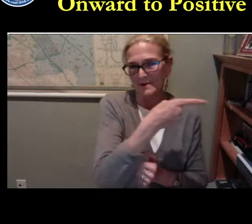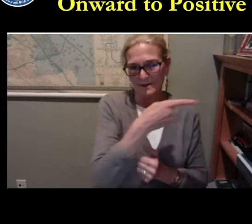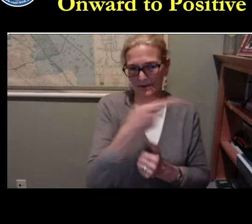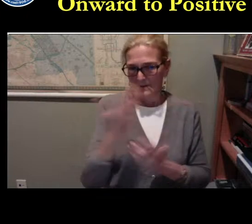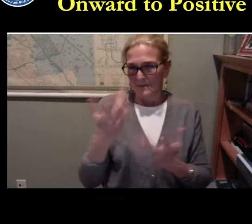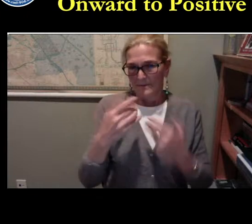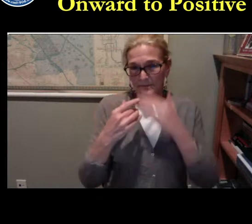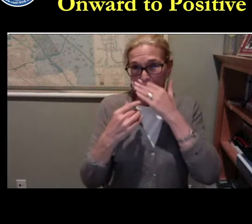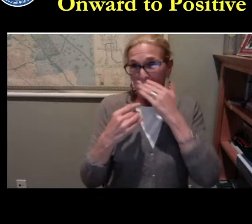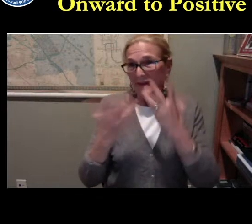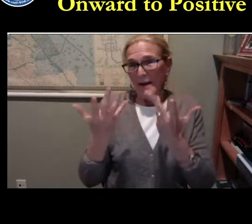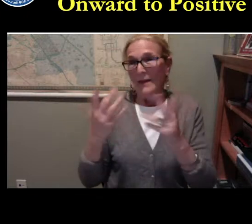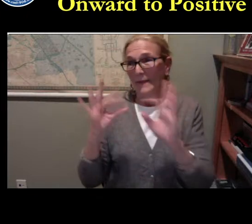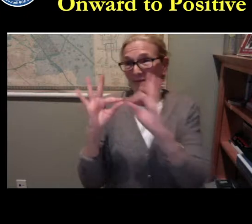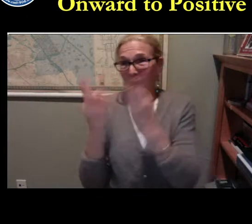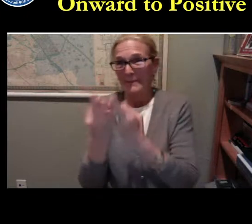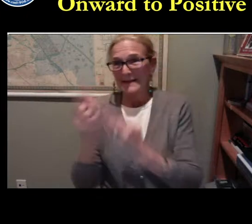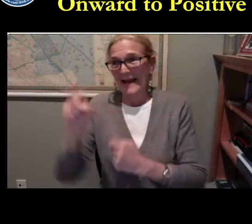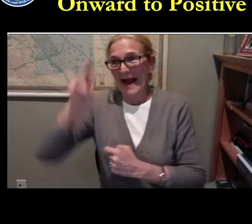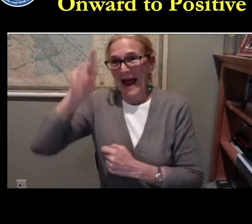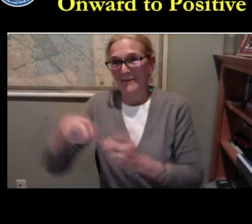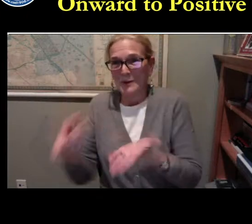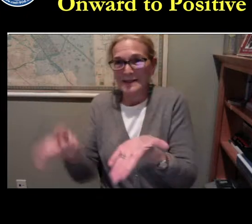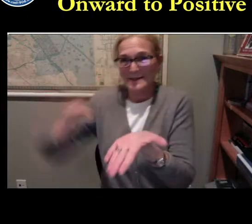beautiful project with deaf coaches.